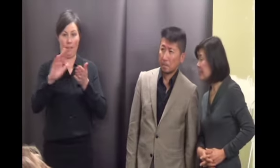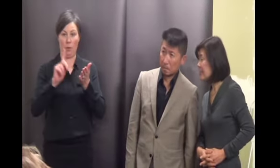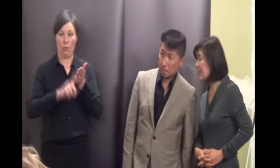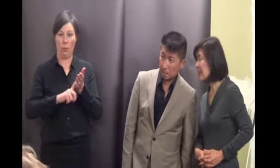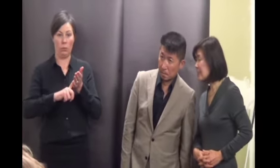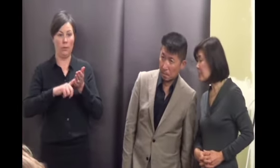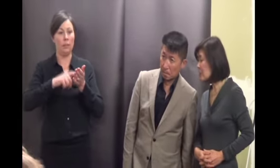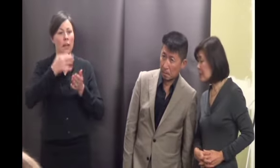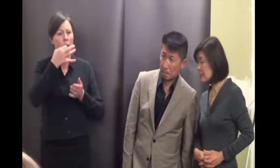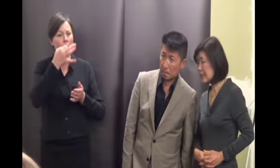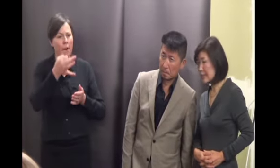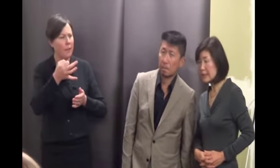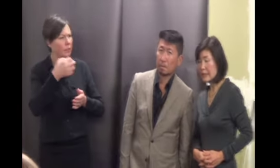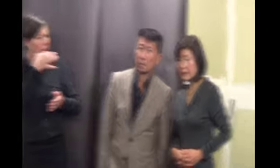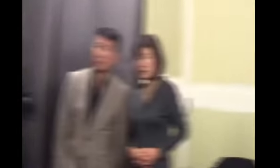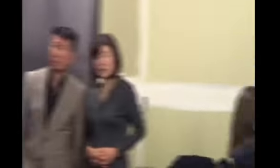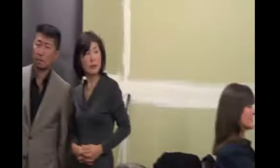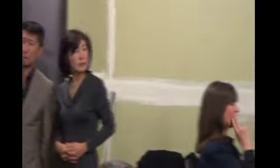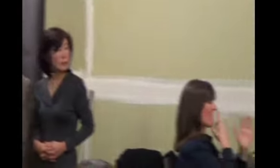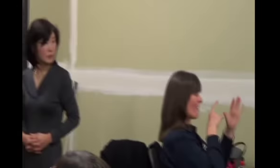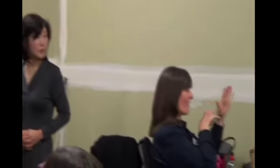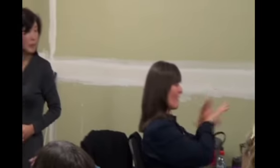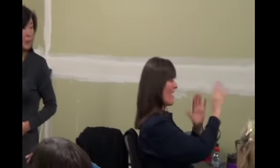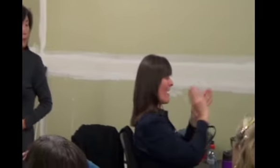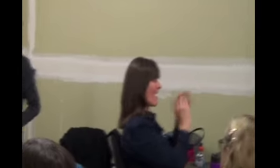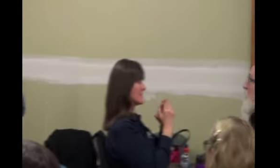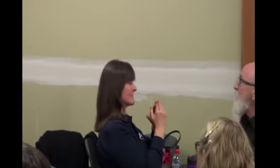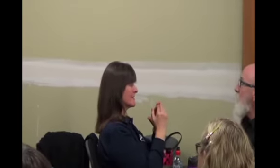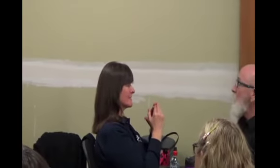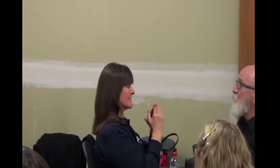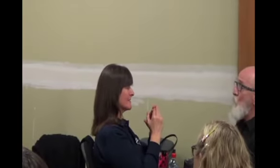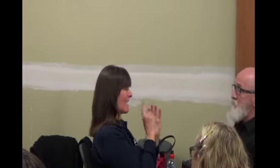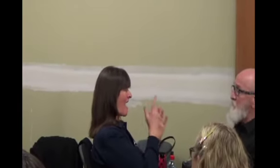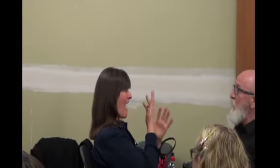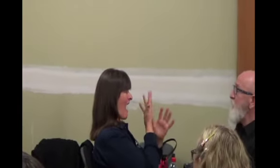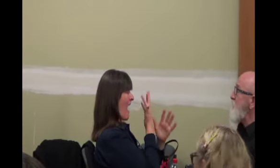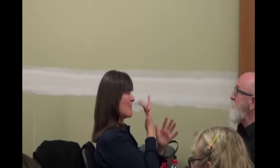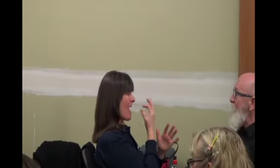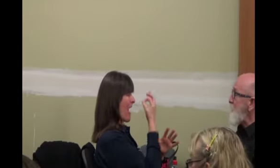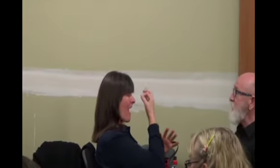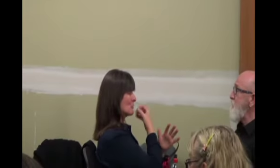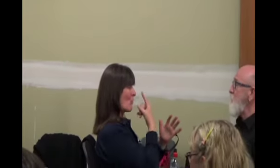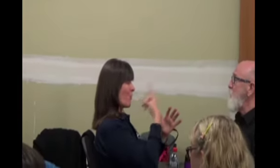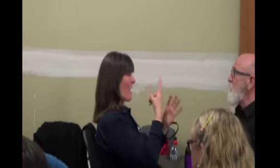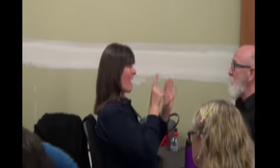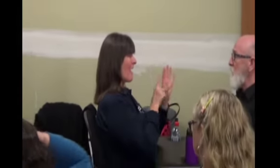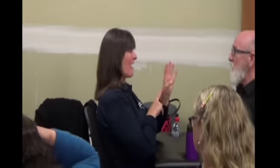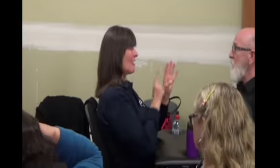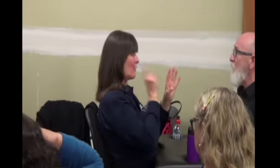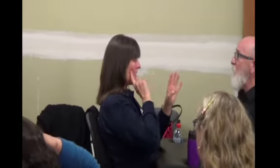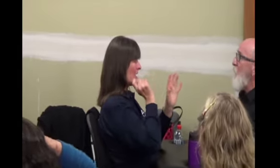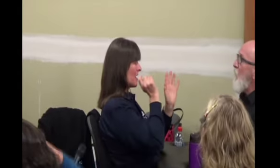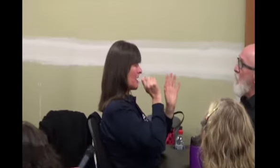Okay, you were saying that in Japan, the council pay for deafblind people to access the community.